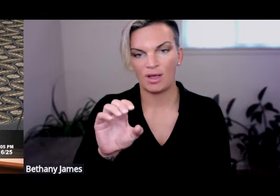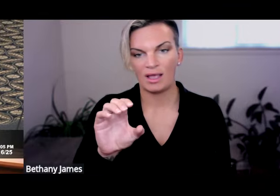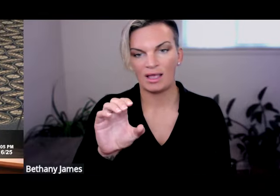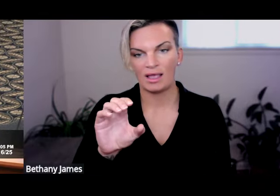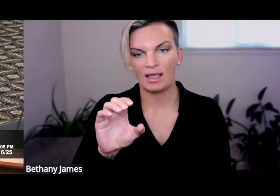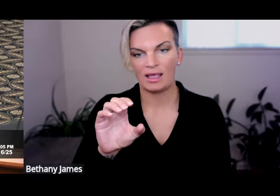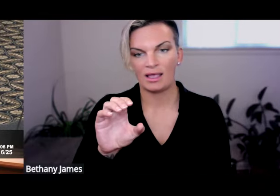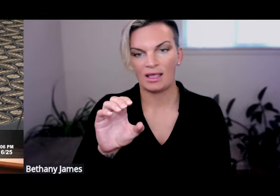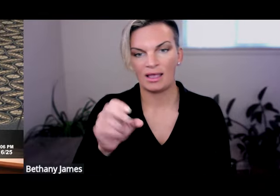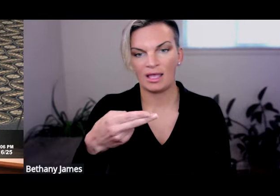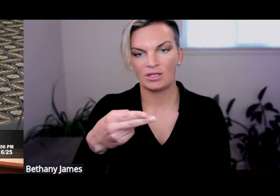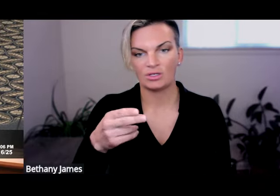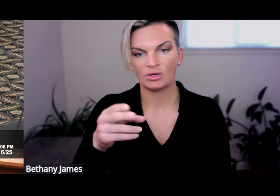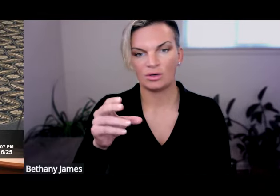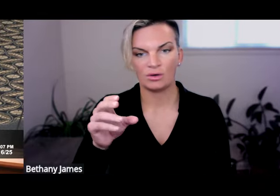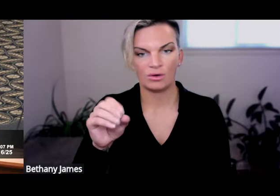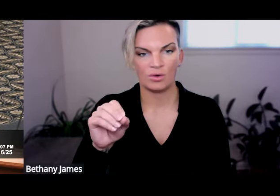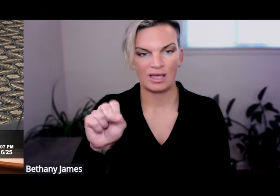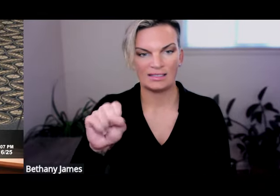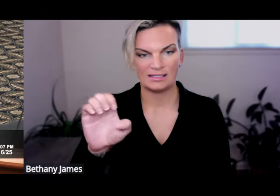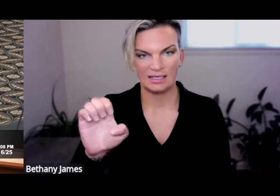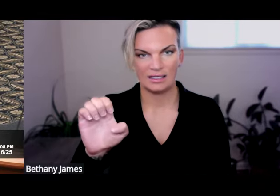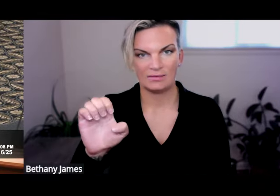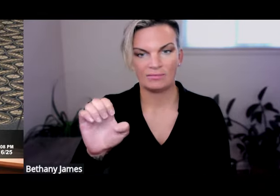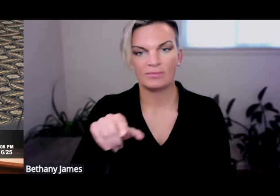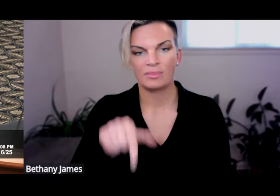WOHSE, which of course is not a word, it's a typo.